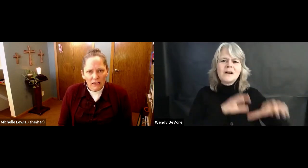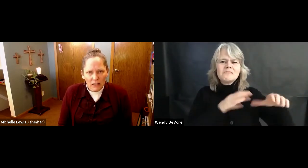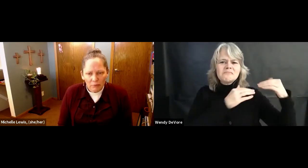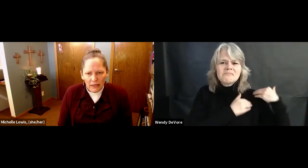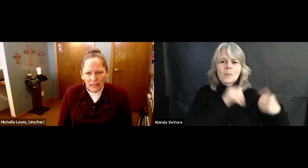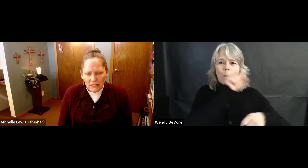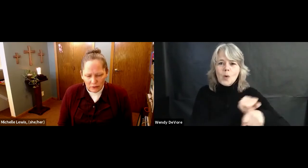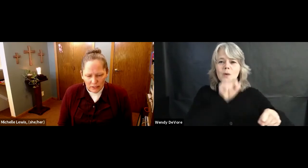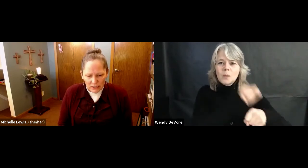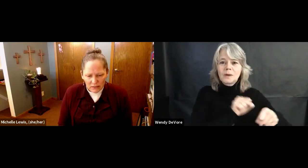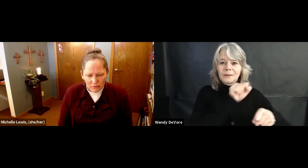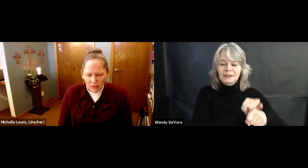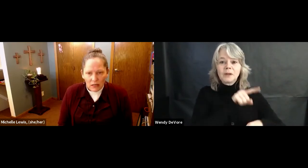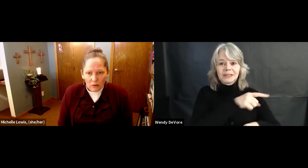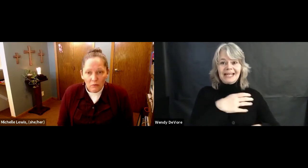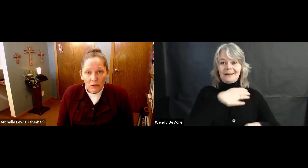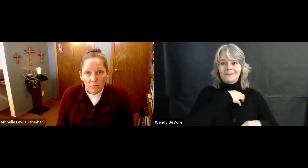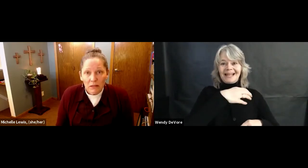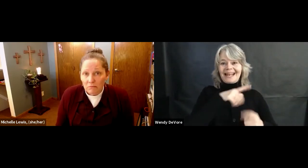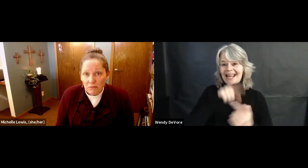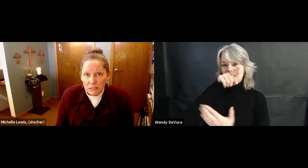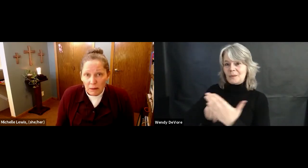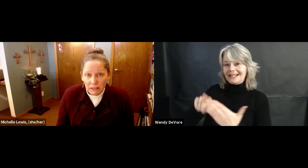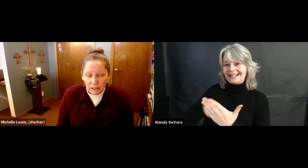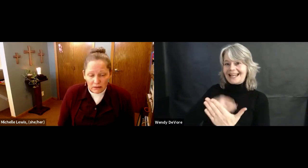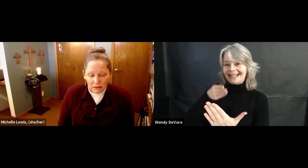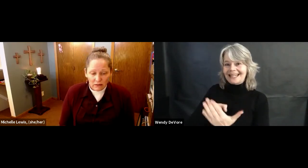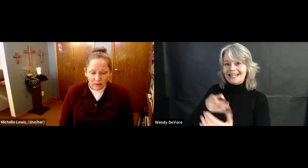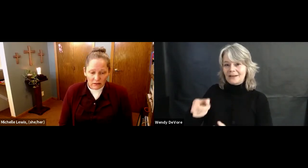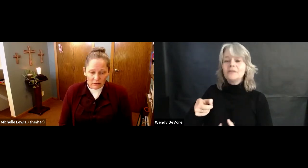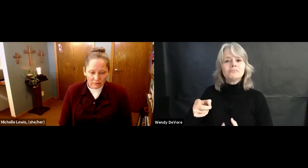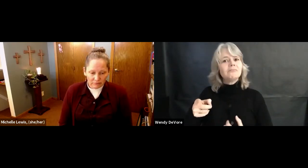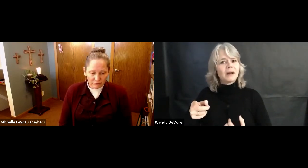That complaint and criticism would have been expected.